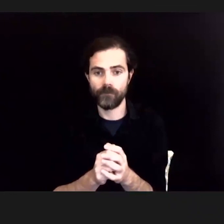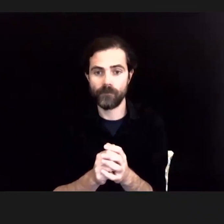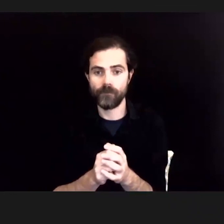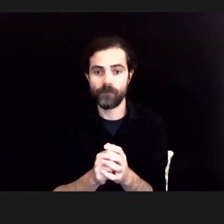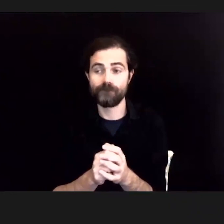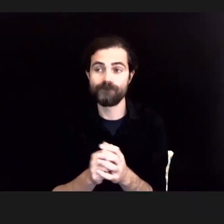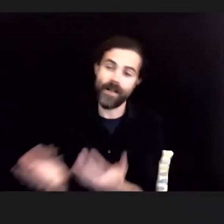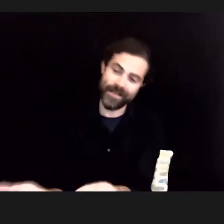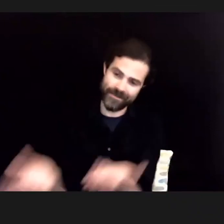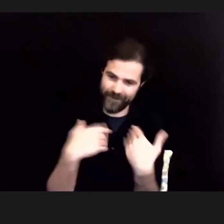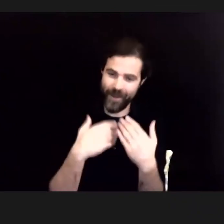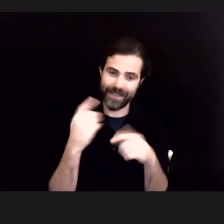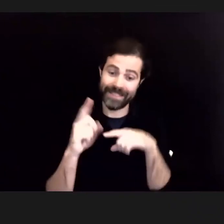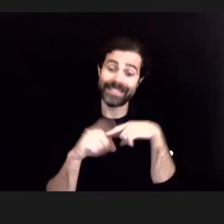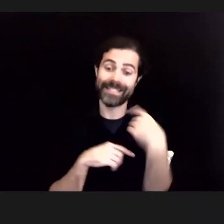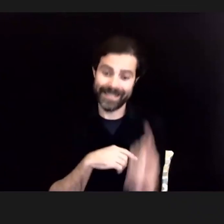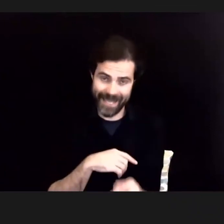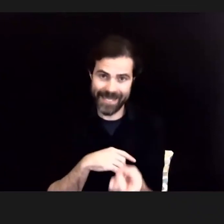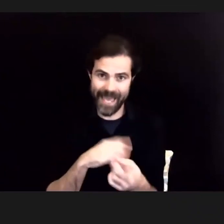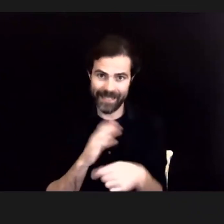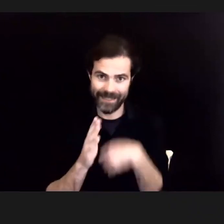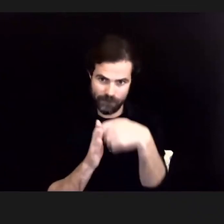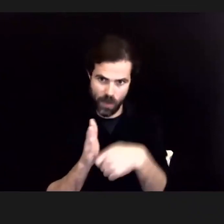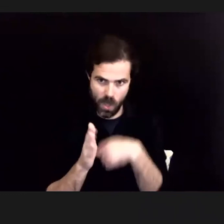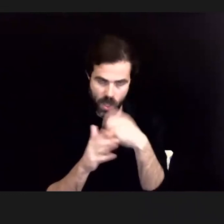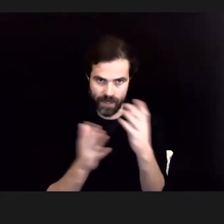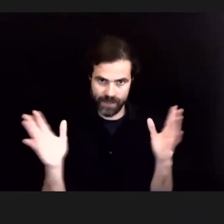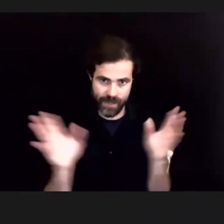it in our web page,